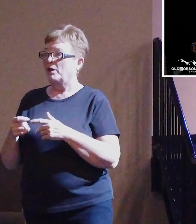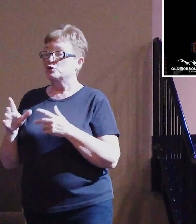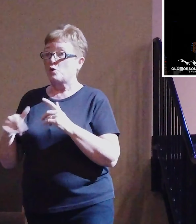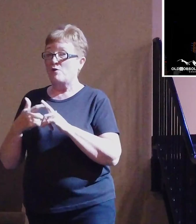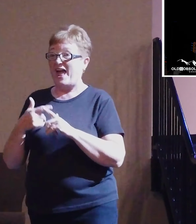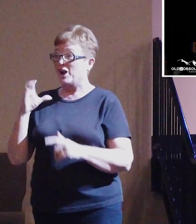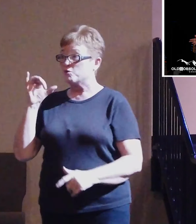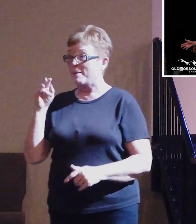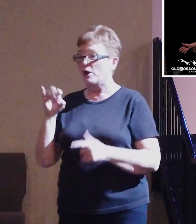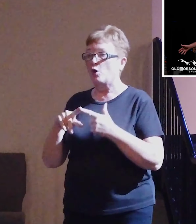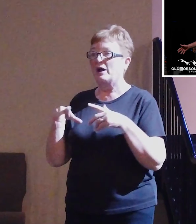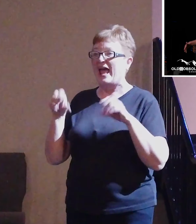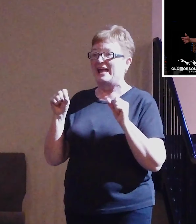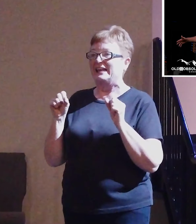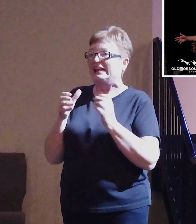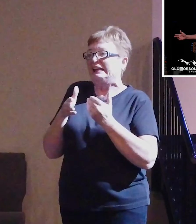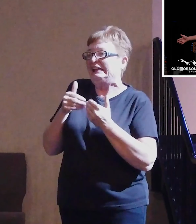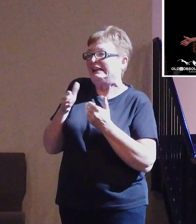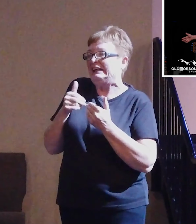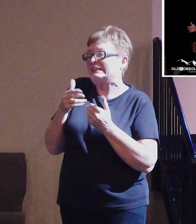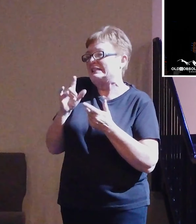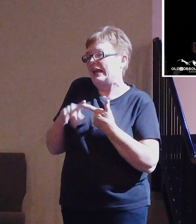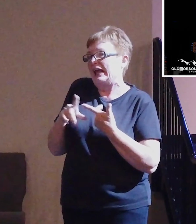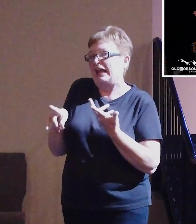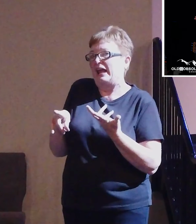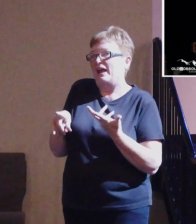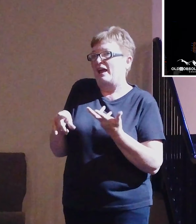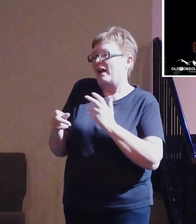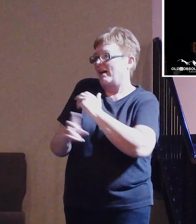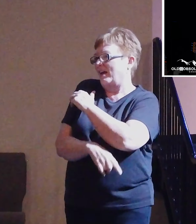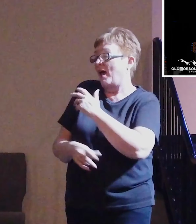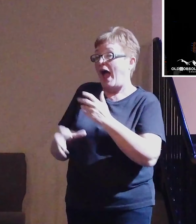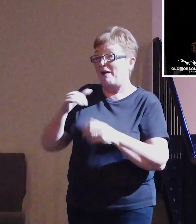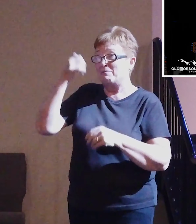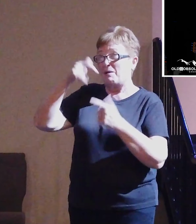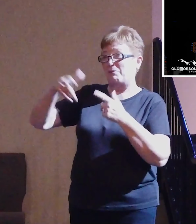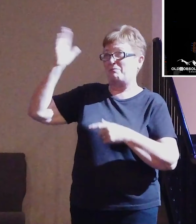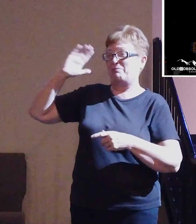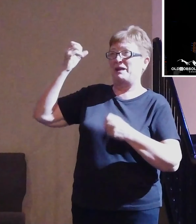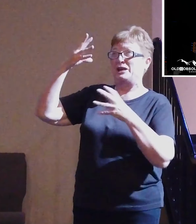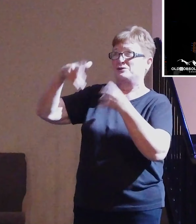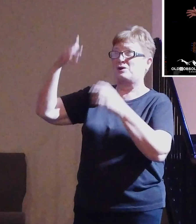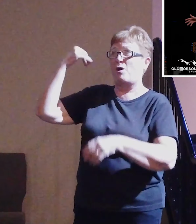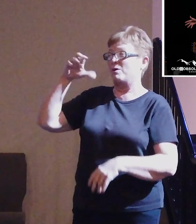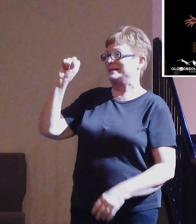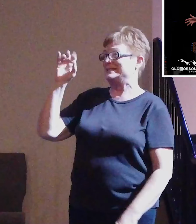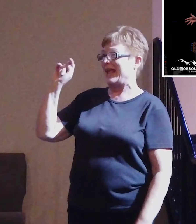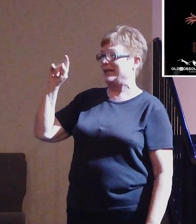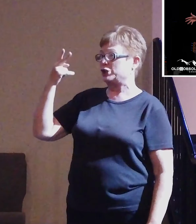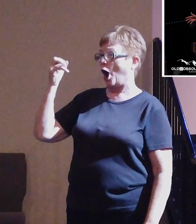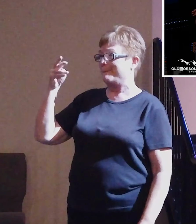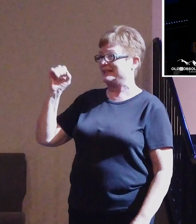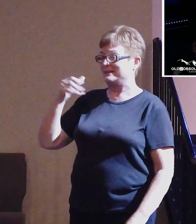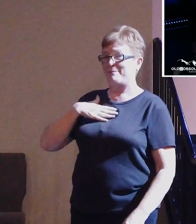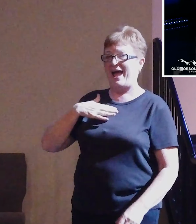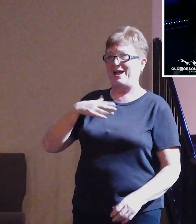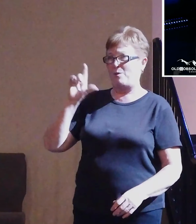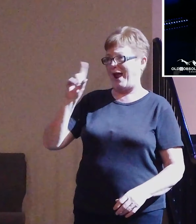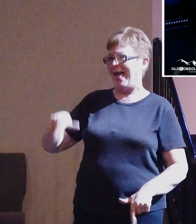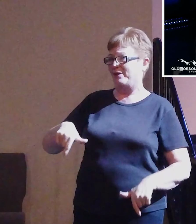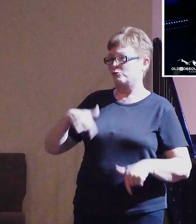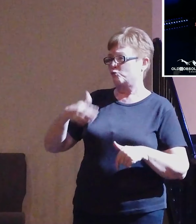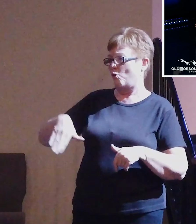criminals get lenient or no sentences at all. I remember years ago in my hometown of St. Thomas, there's a story of a man, this is just